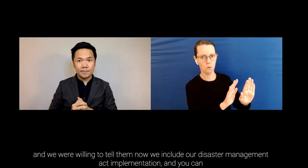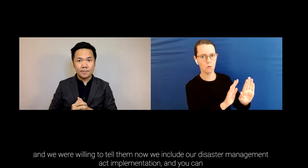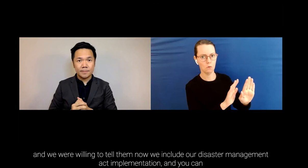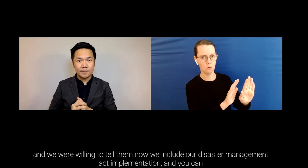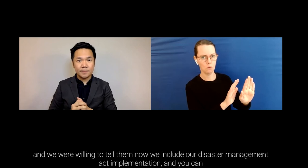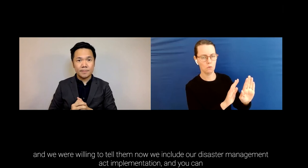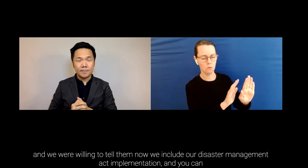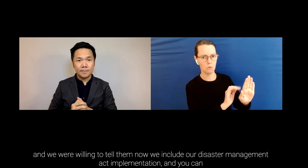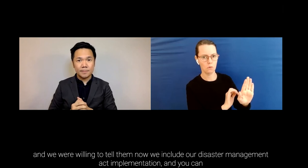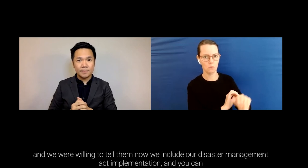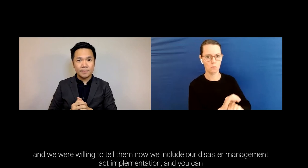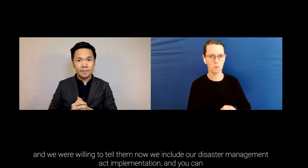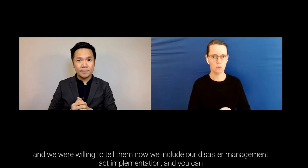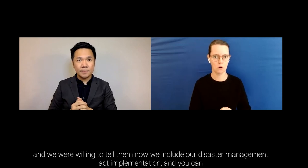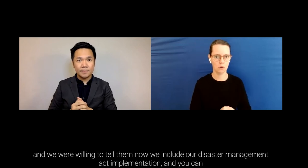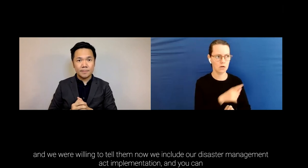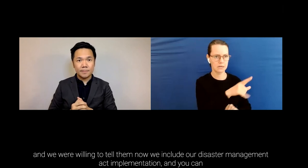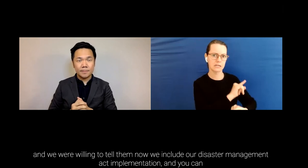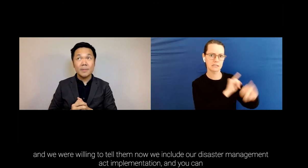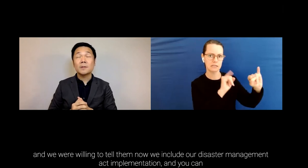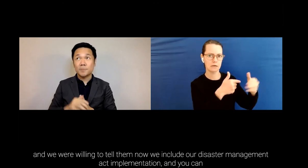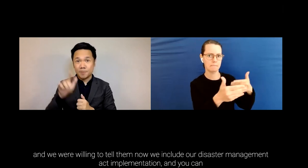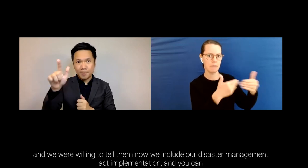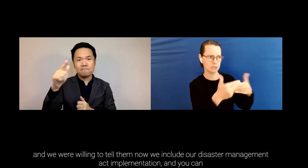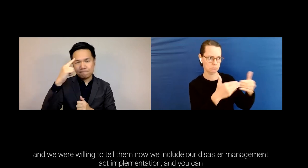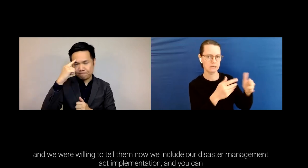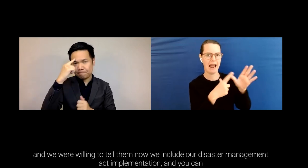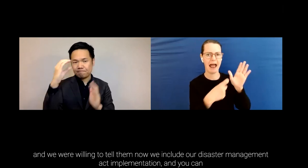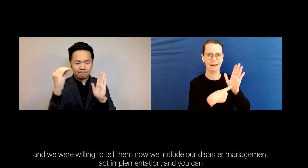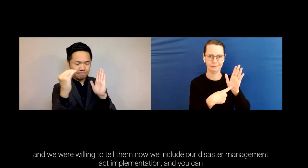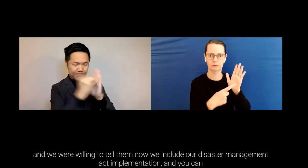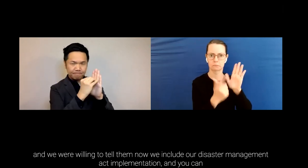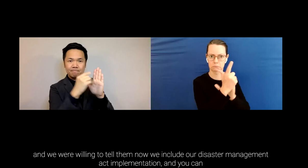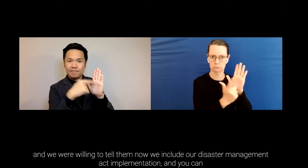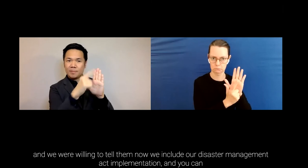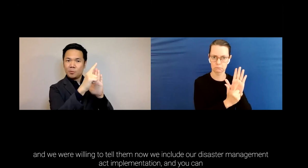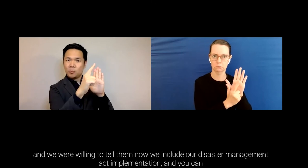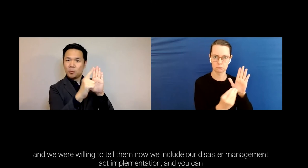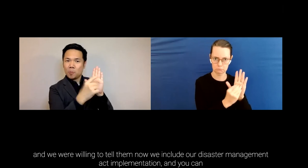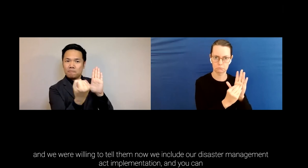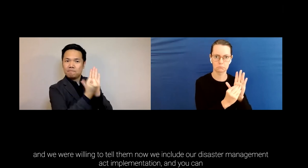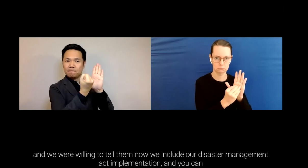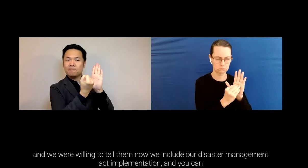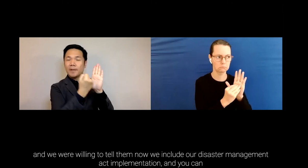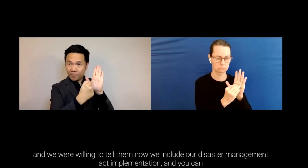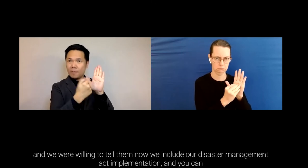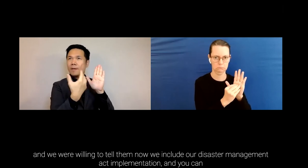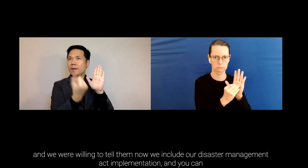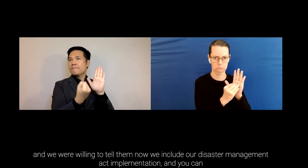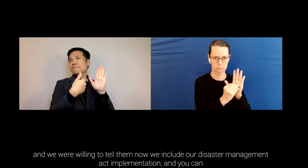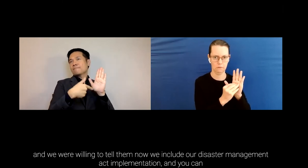in the Disaster Management Unit Act, and the policy will go the KQ, the Kiribati